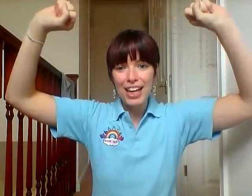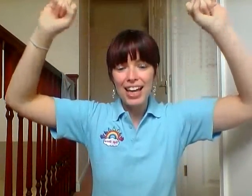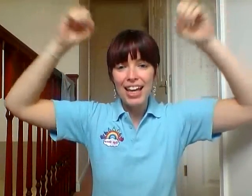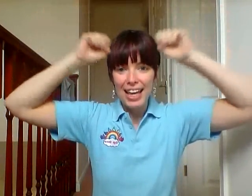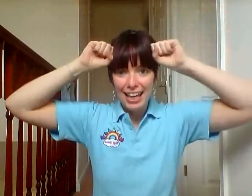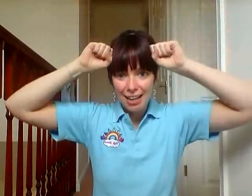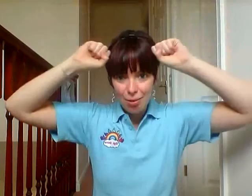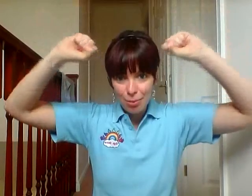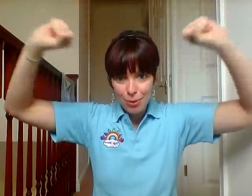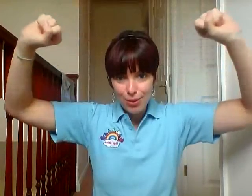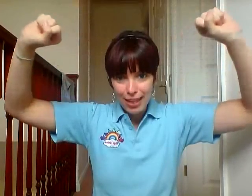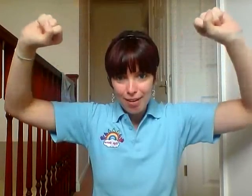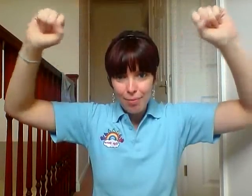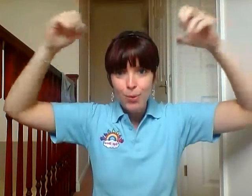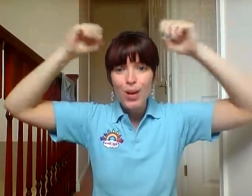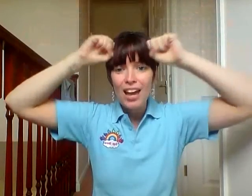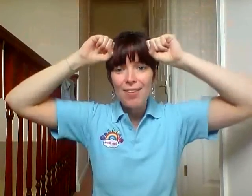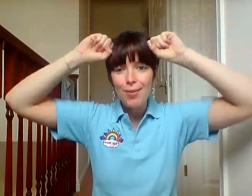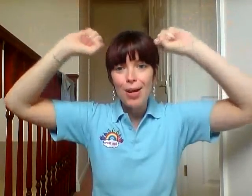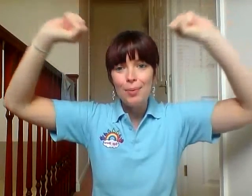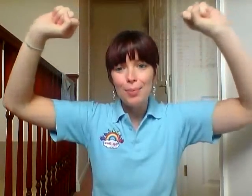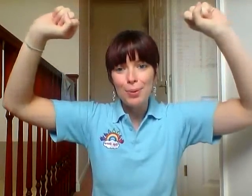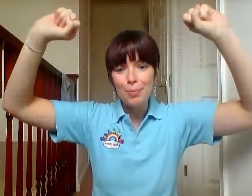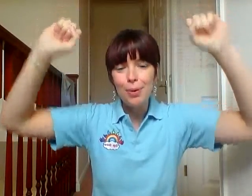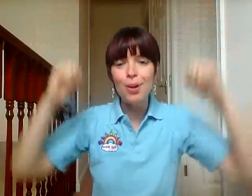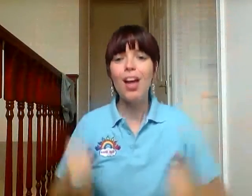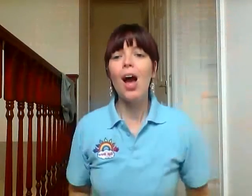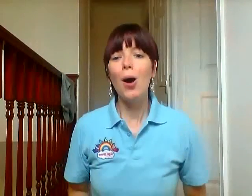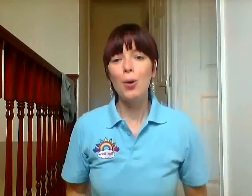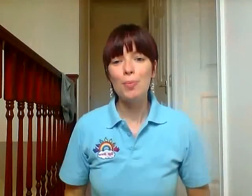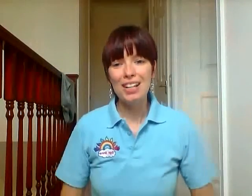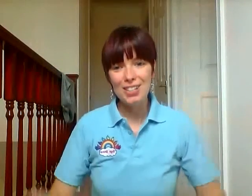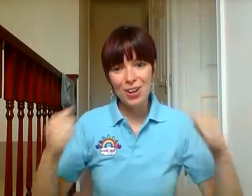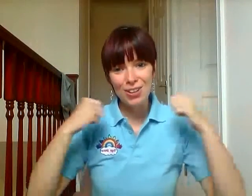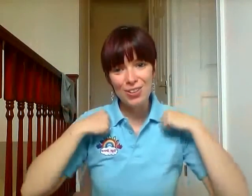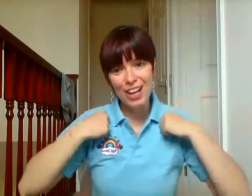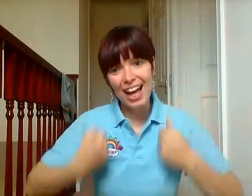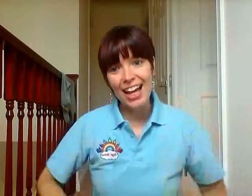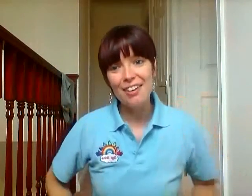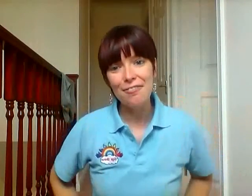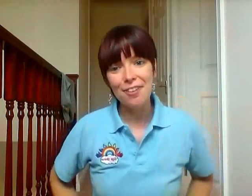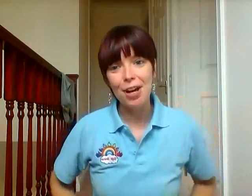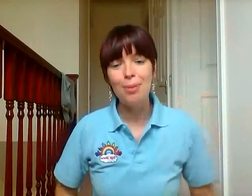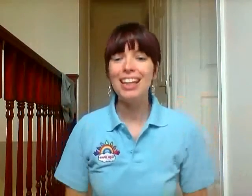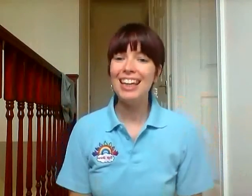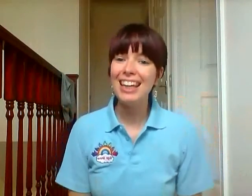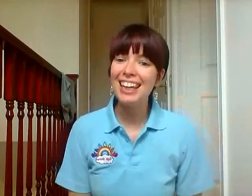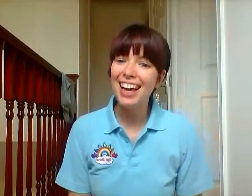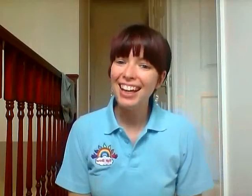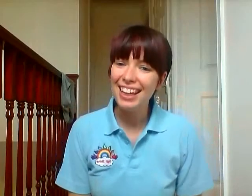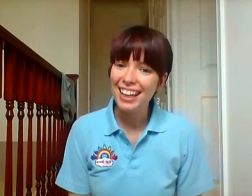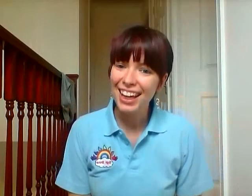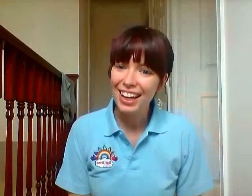there, here a moo, there a moo, everywhere a moo moo. Old Macdonald had a farm,